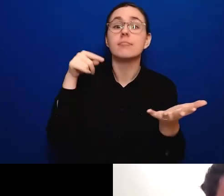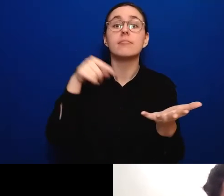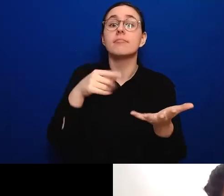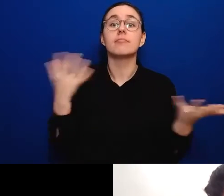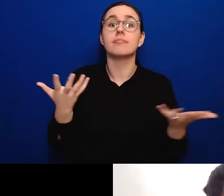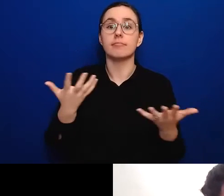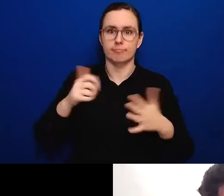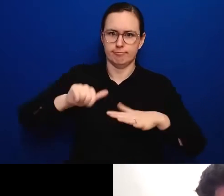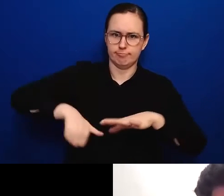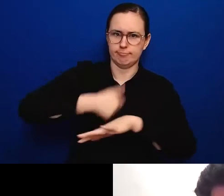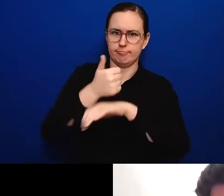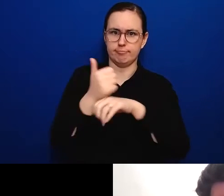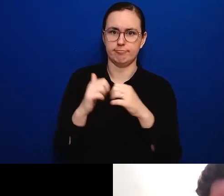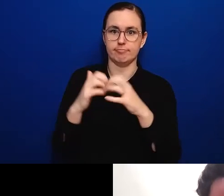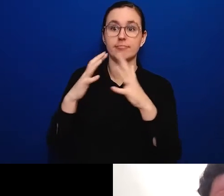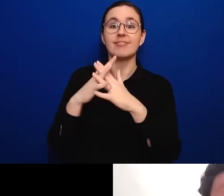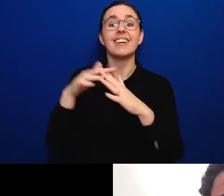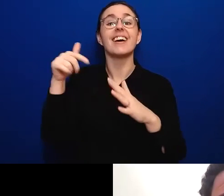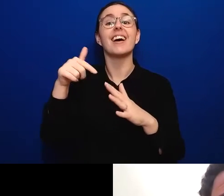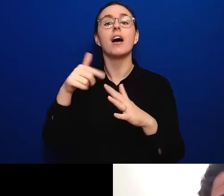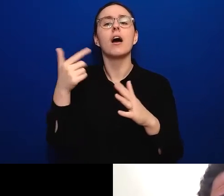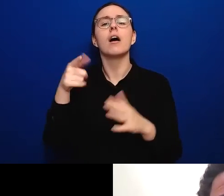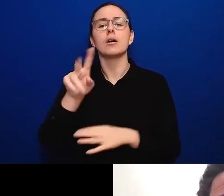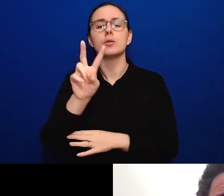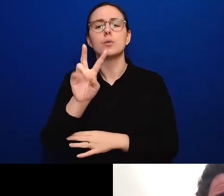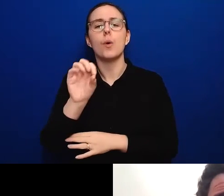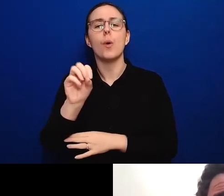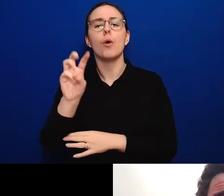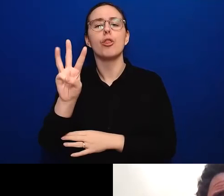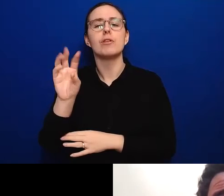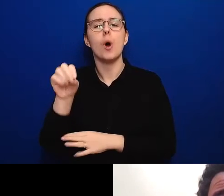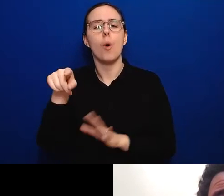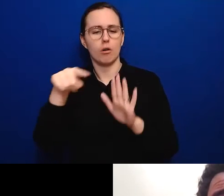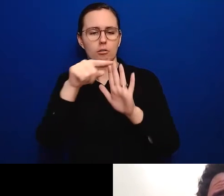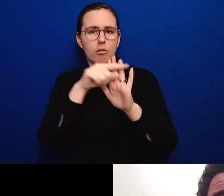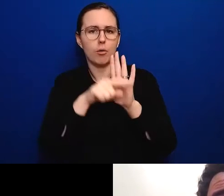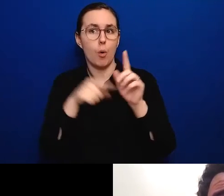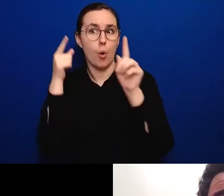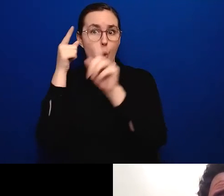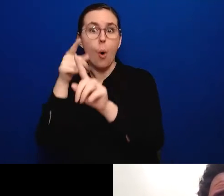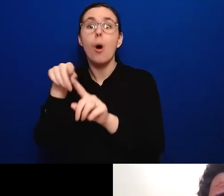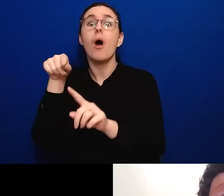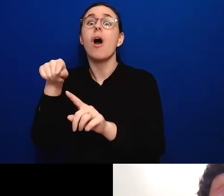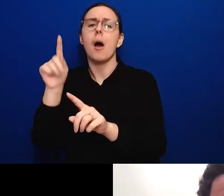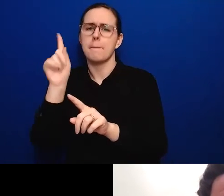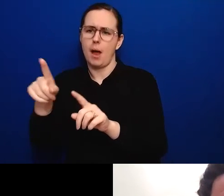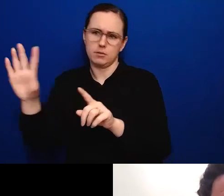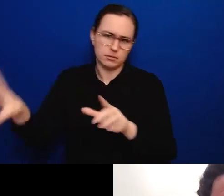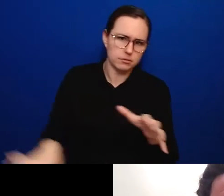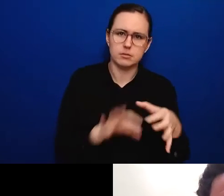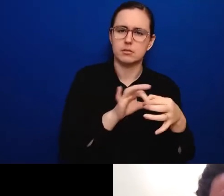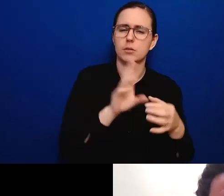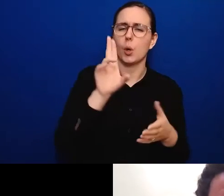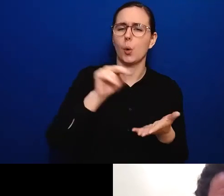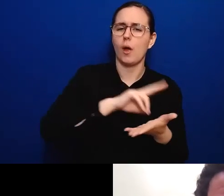in line with the CRPD. So in that connection, my trajectory is just on the two wheels. One to go with the development and this